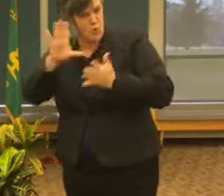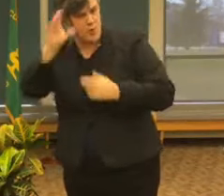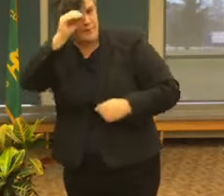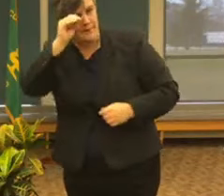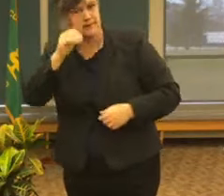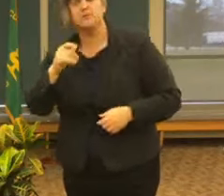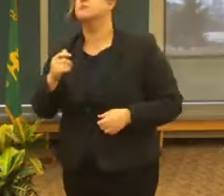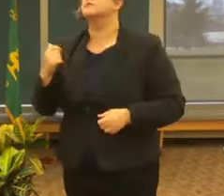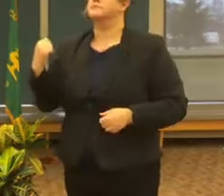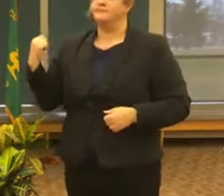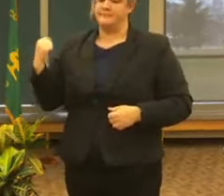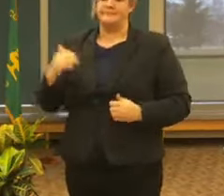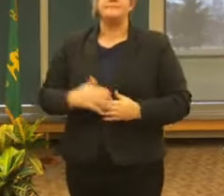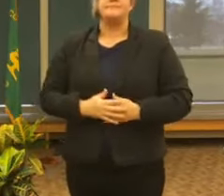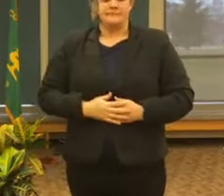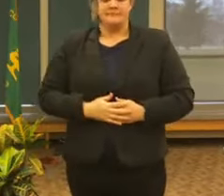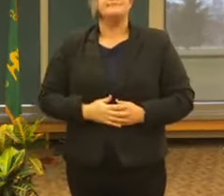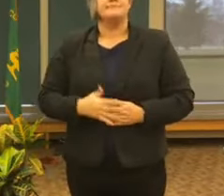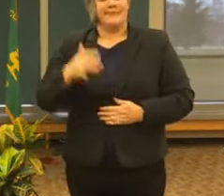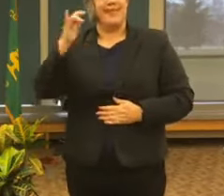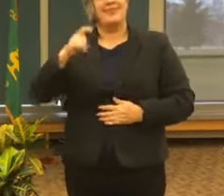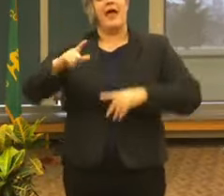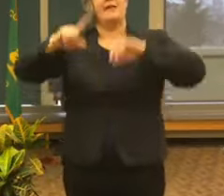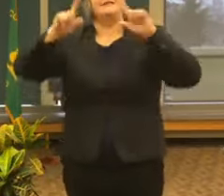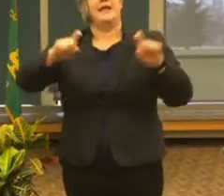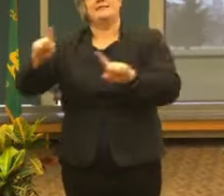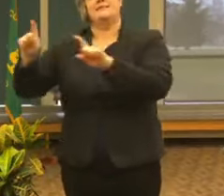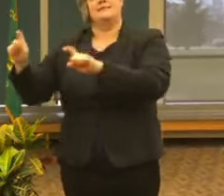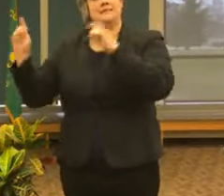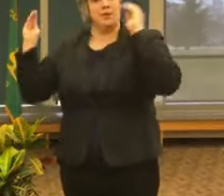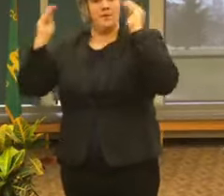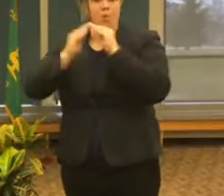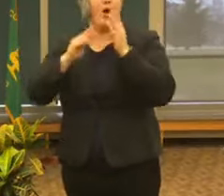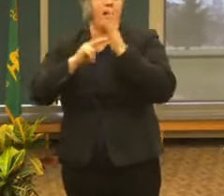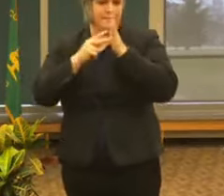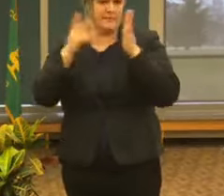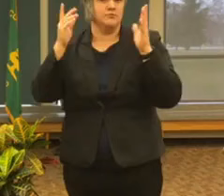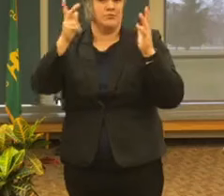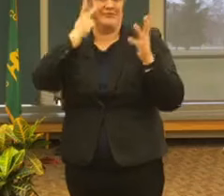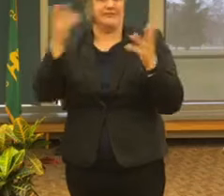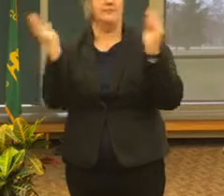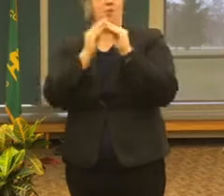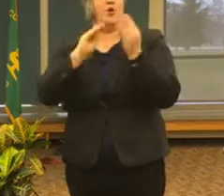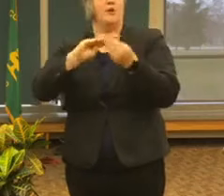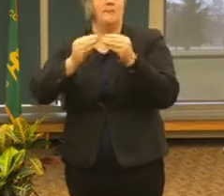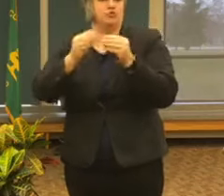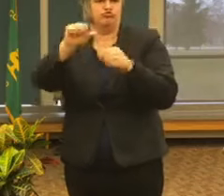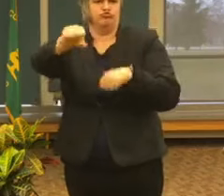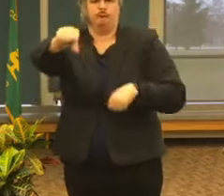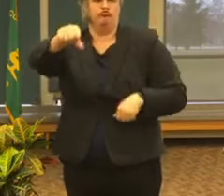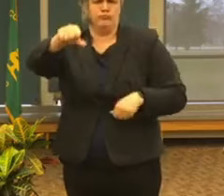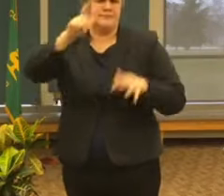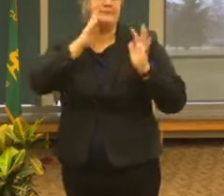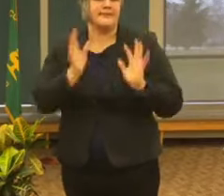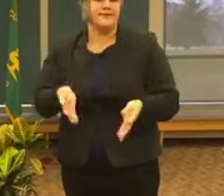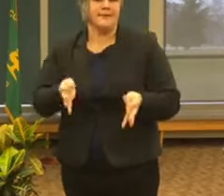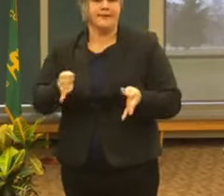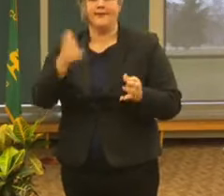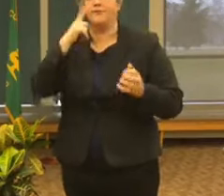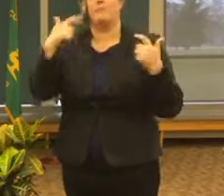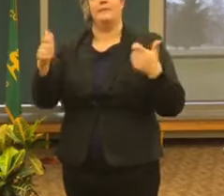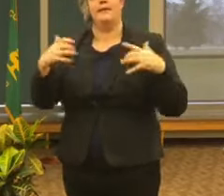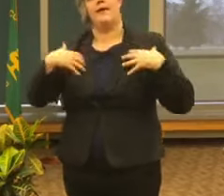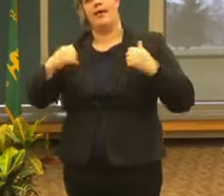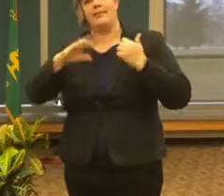It certainly is partly responsible for the increased number. We are doing increased testing, especially at our major health centers are